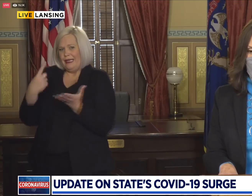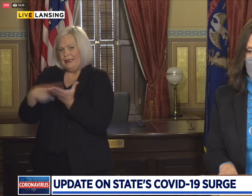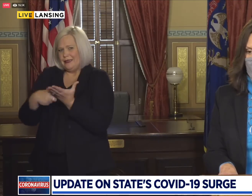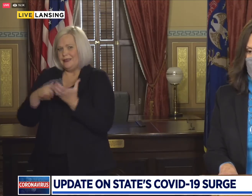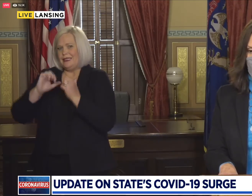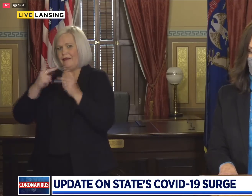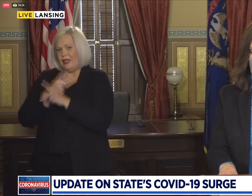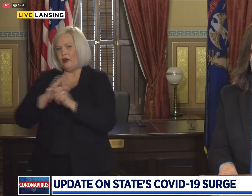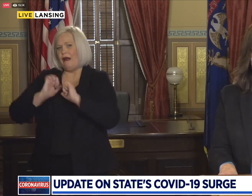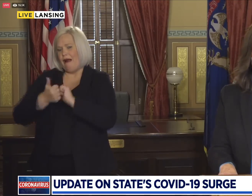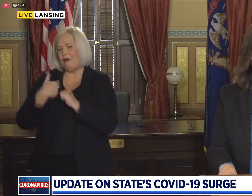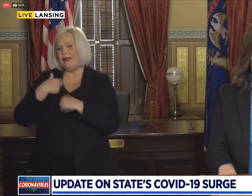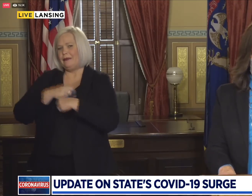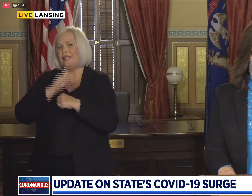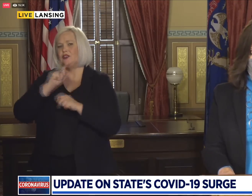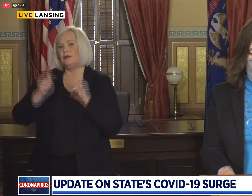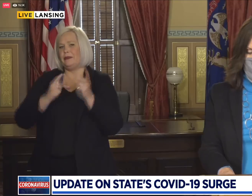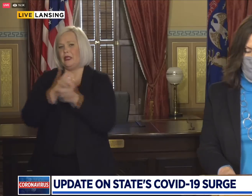safe.